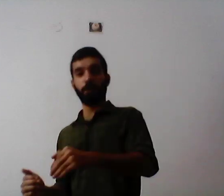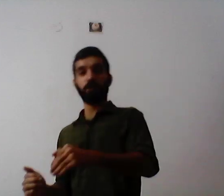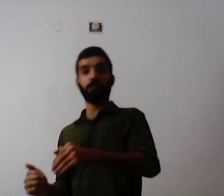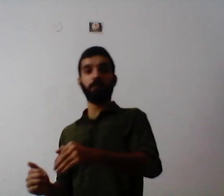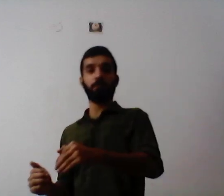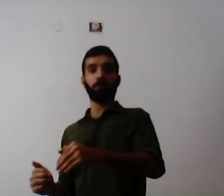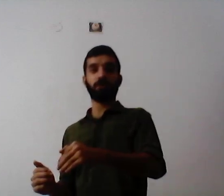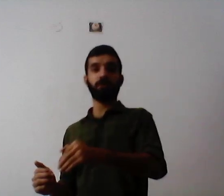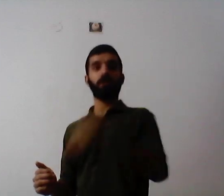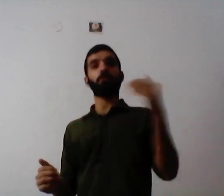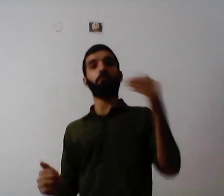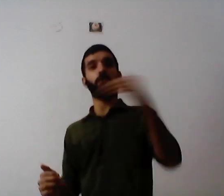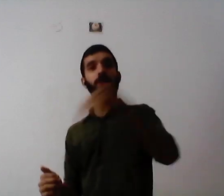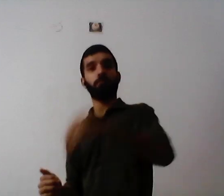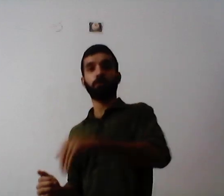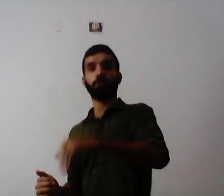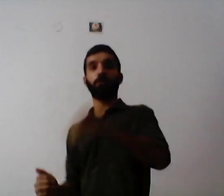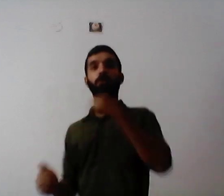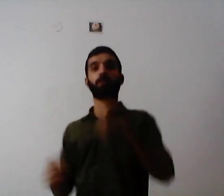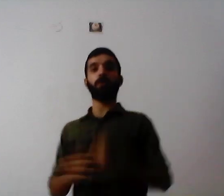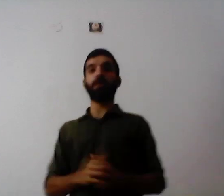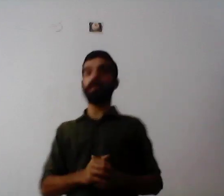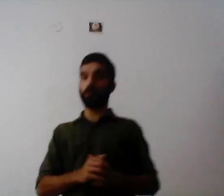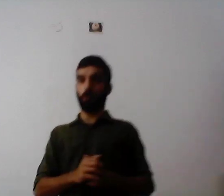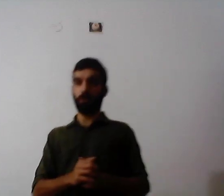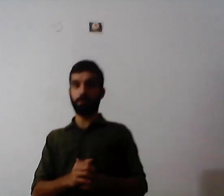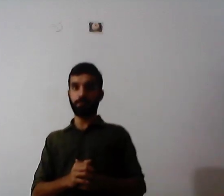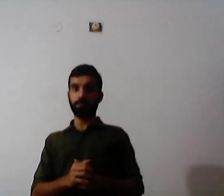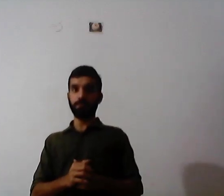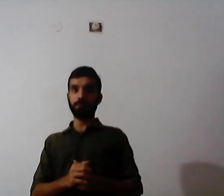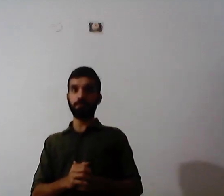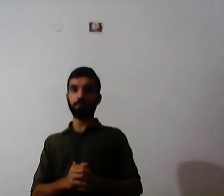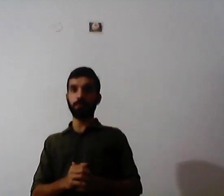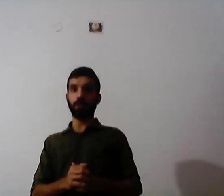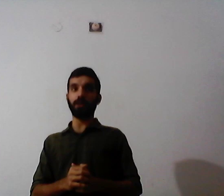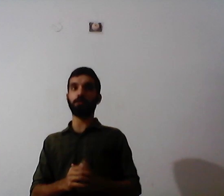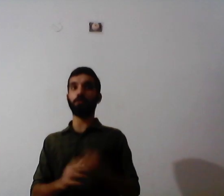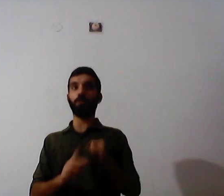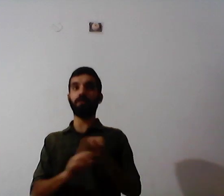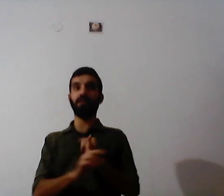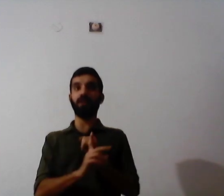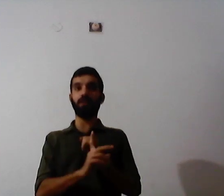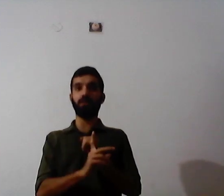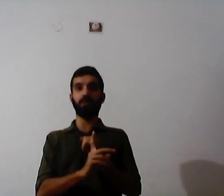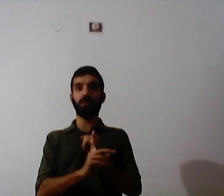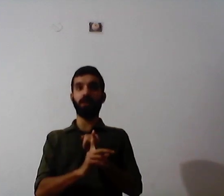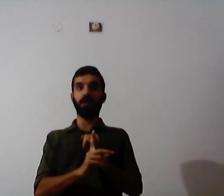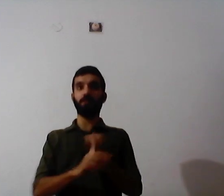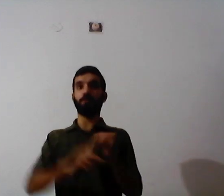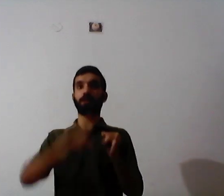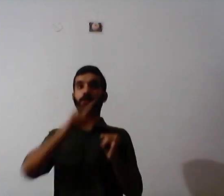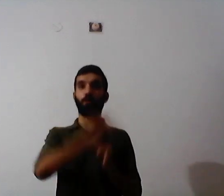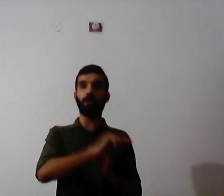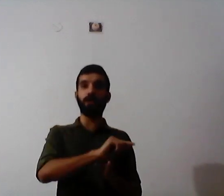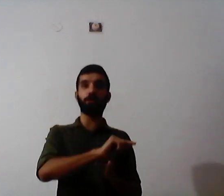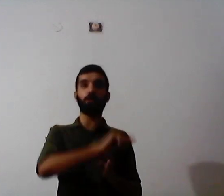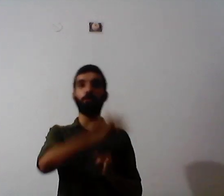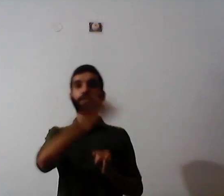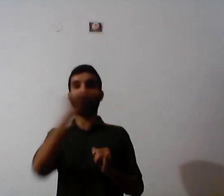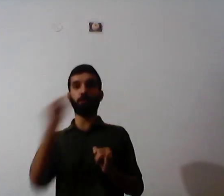endothermic process, so more and more solutes will be dissolved. Okay, so what we learned, for a solid solute dissolving